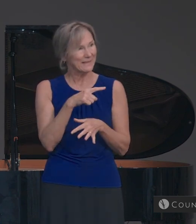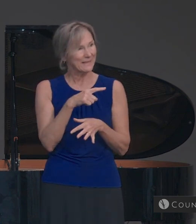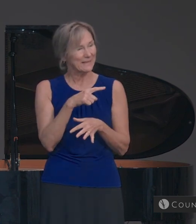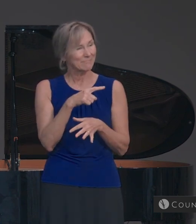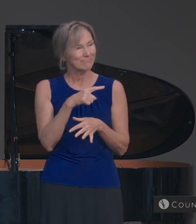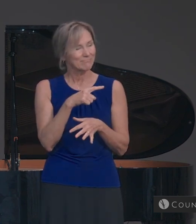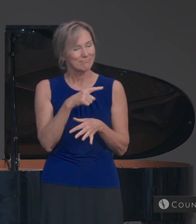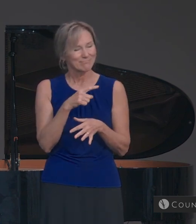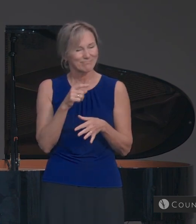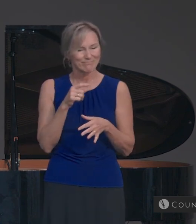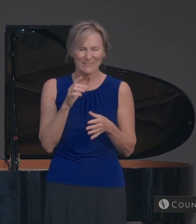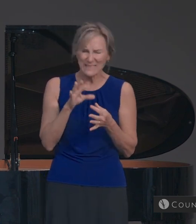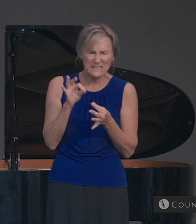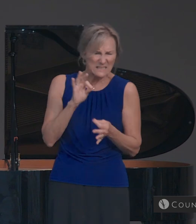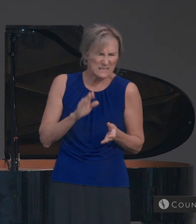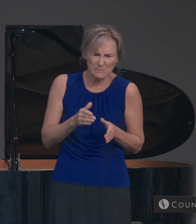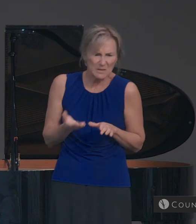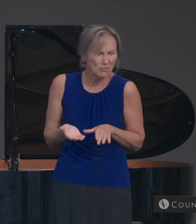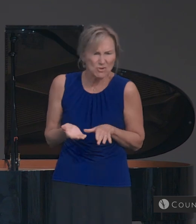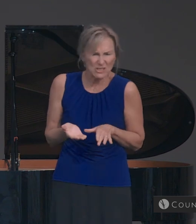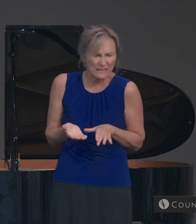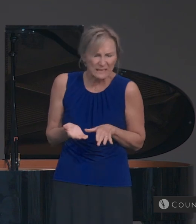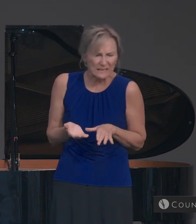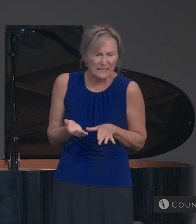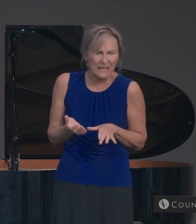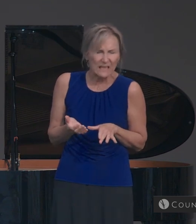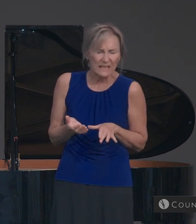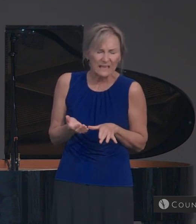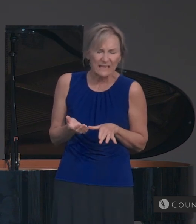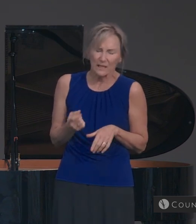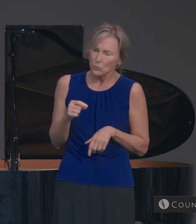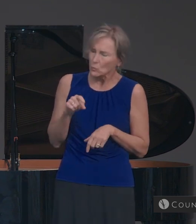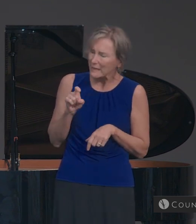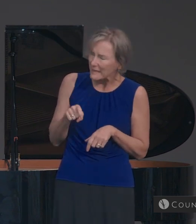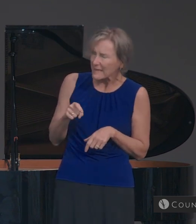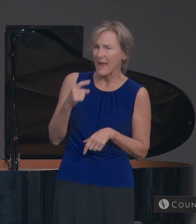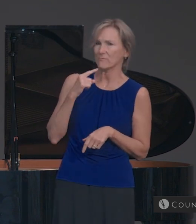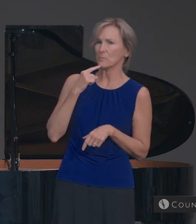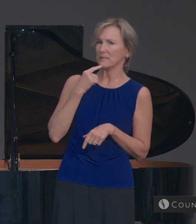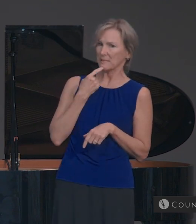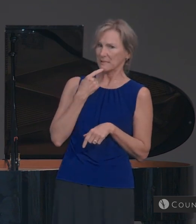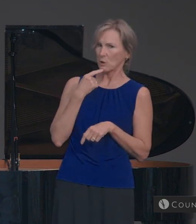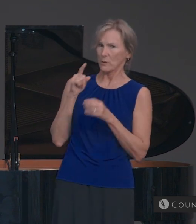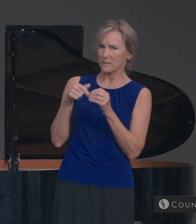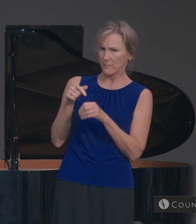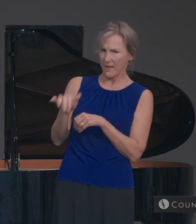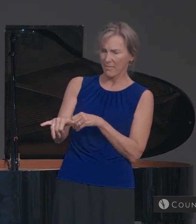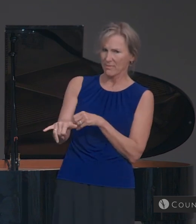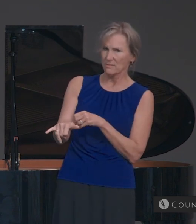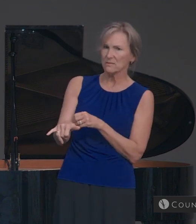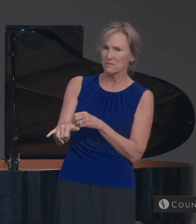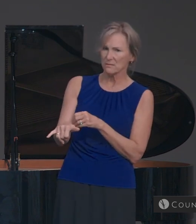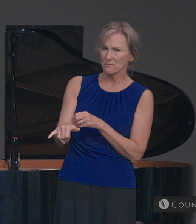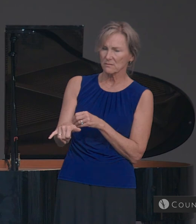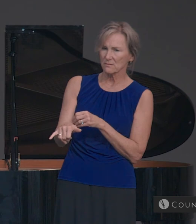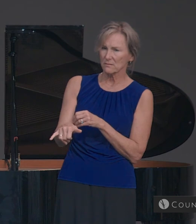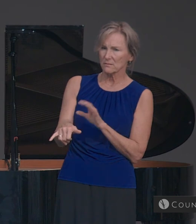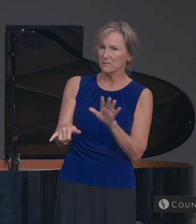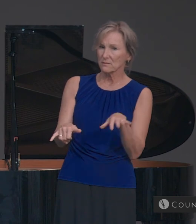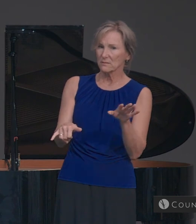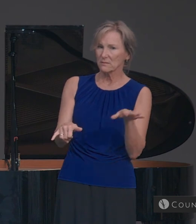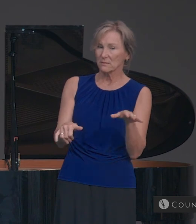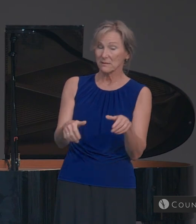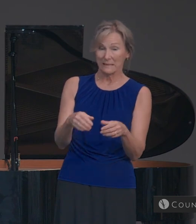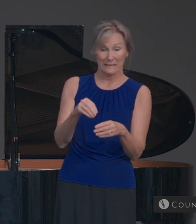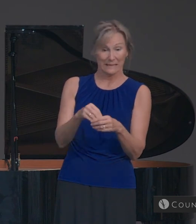spiritually. This is something that has to be taken seriously. Has to be taken seriously. You can do